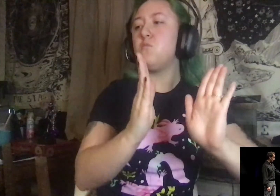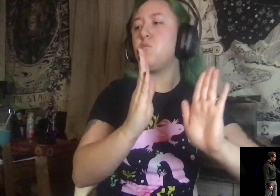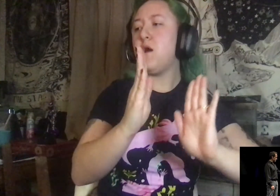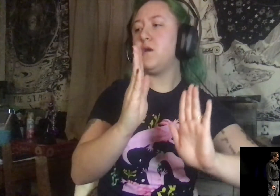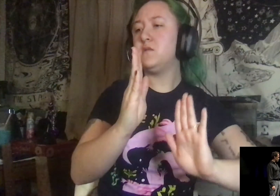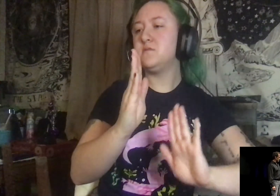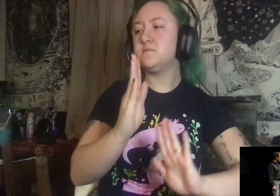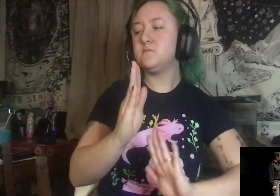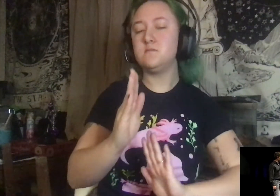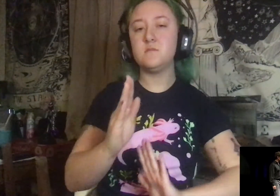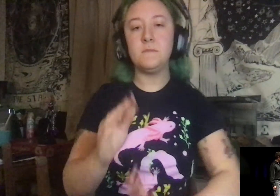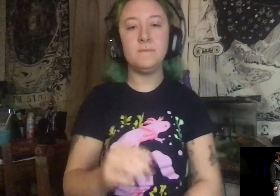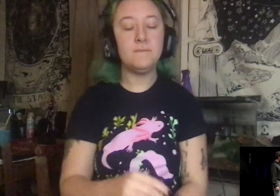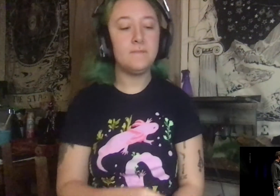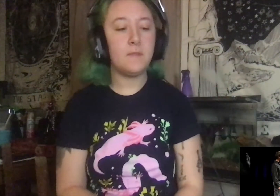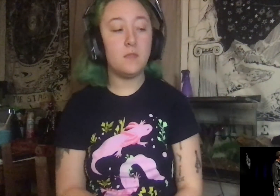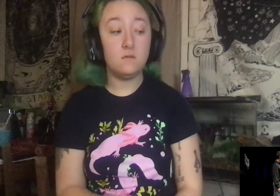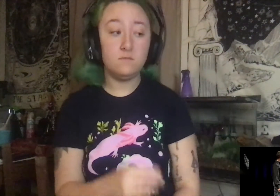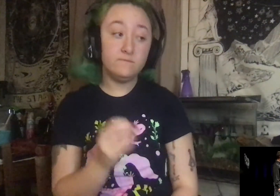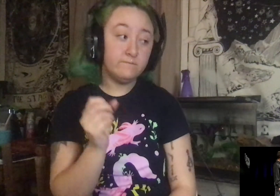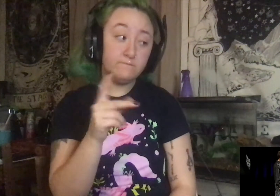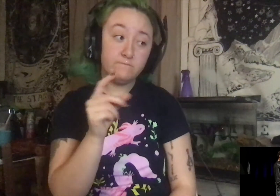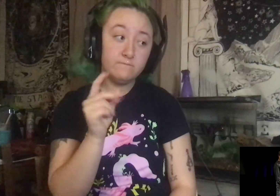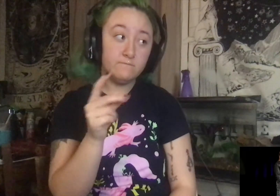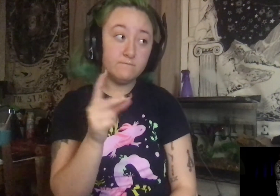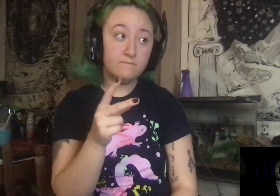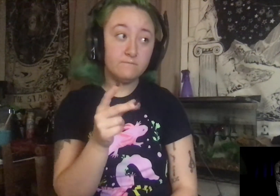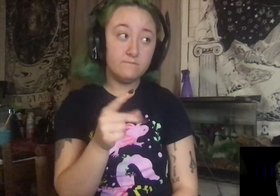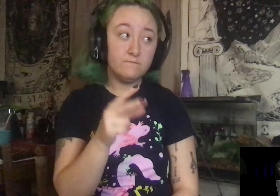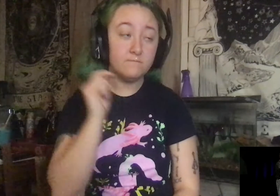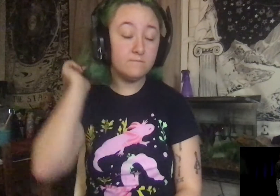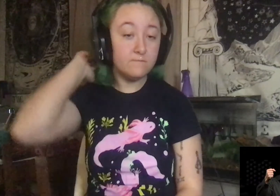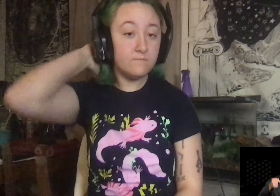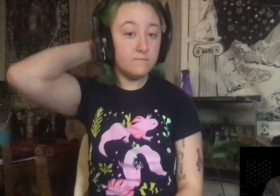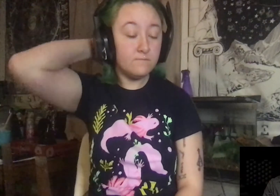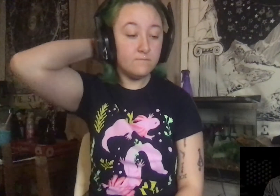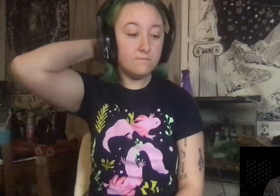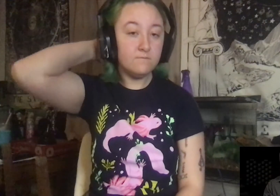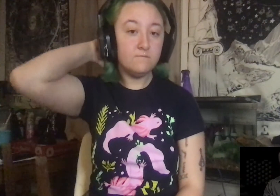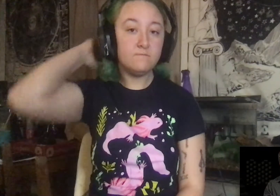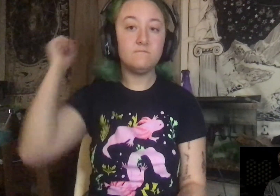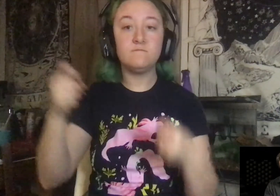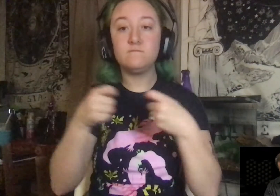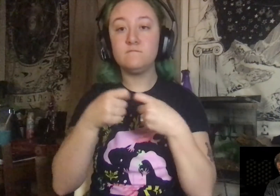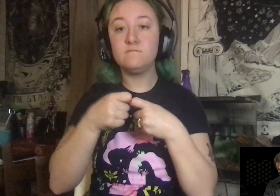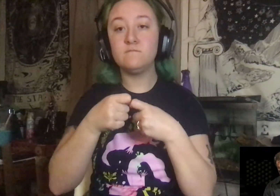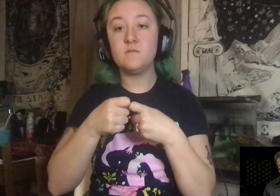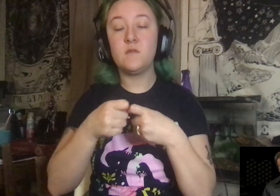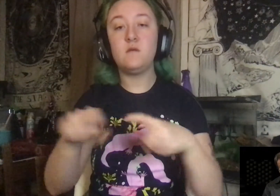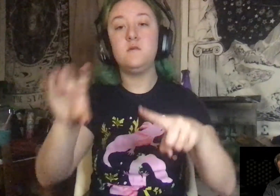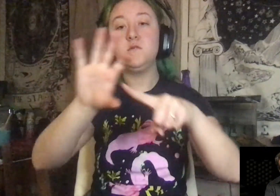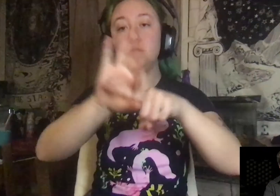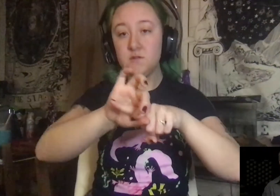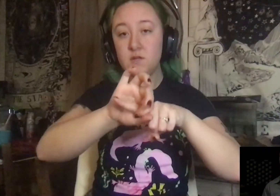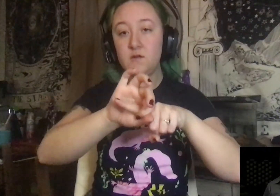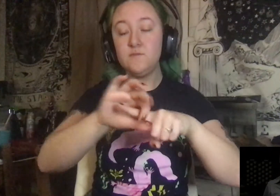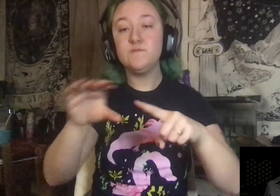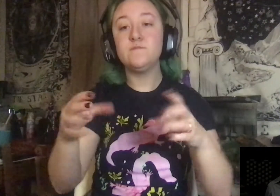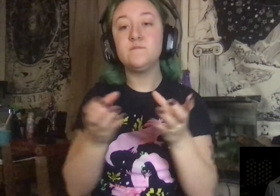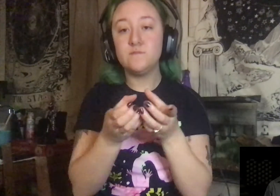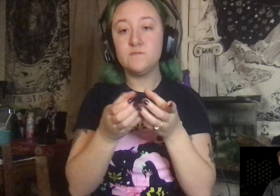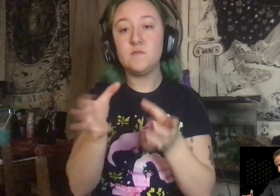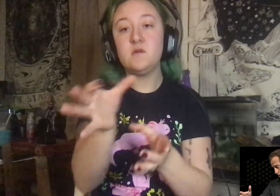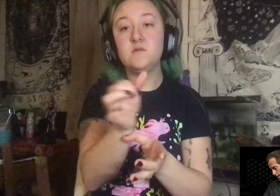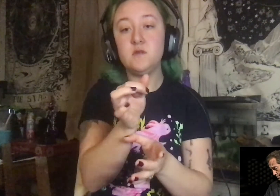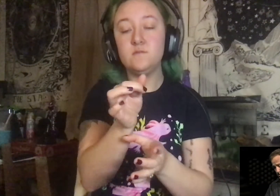to his box and he pulls out a bag of these little rubber bands. Melanie picks up another lamb, puts it on the post. Band goes on the tail, band goes on the